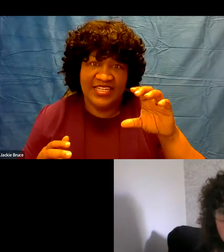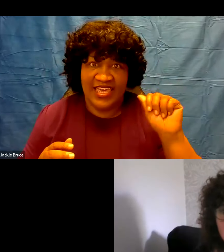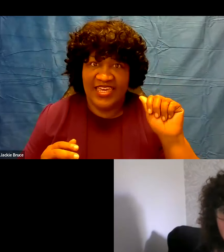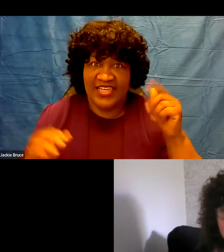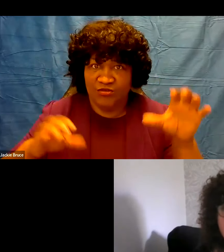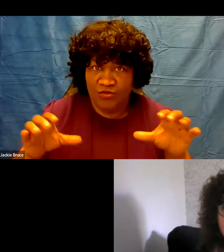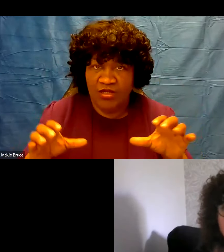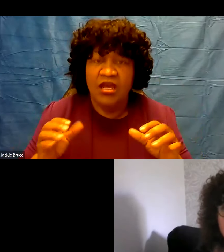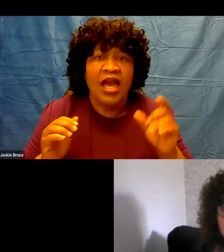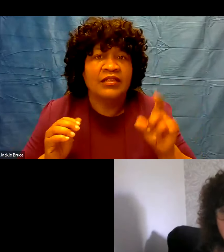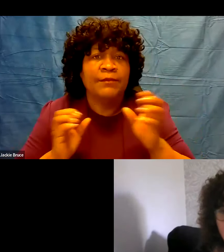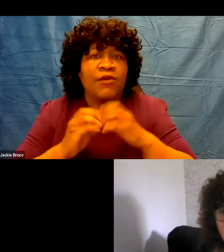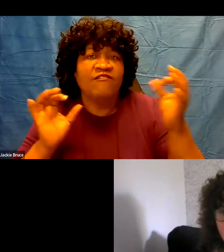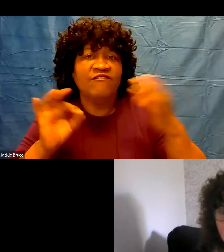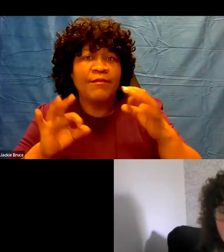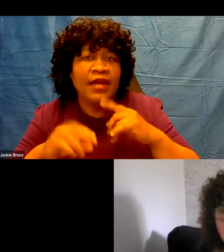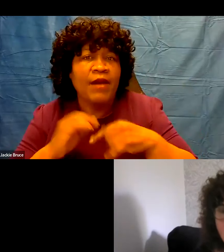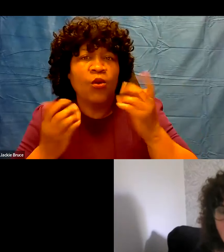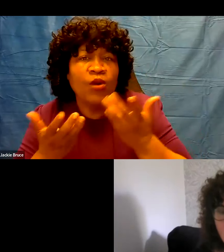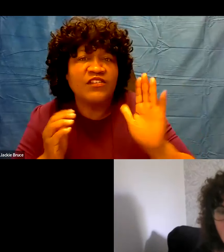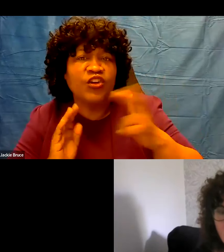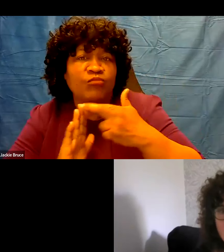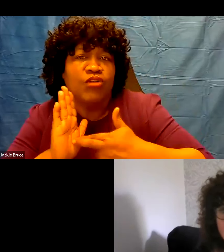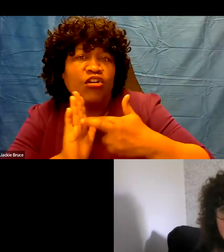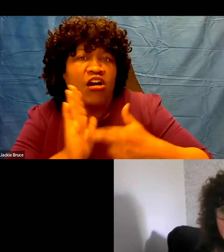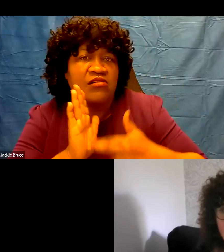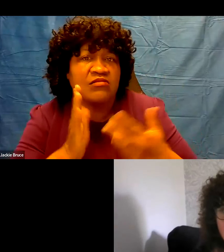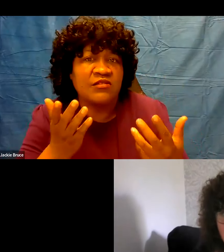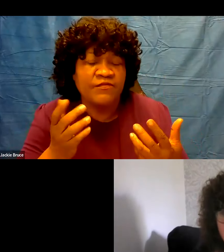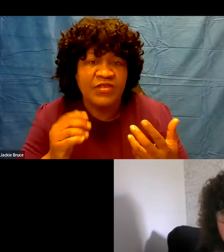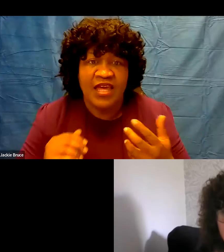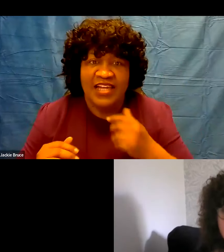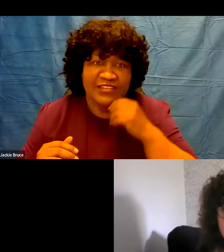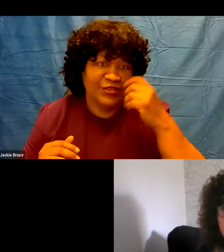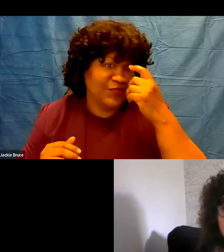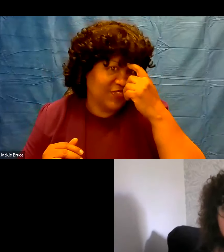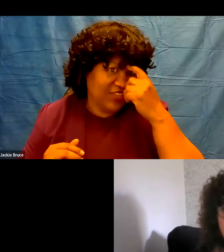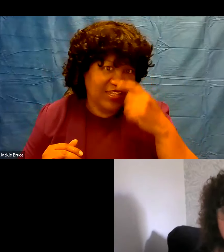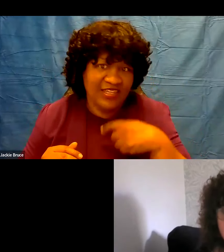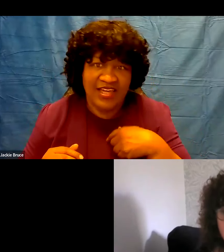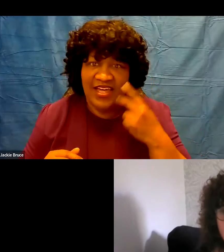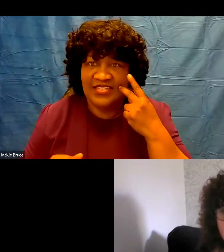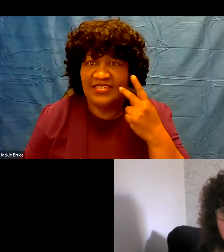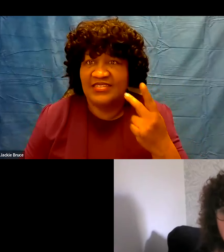to get some feedback about dispatch protocols. I don't think I've seen